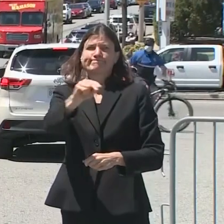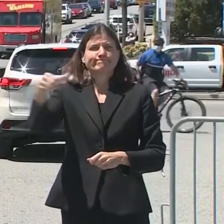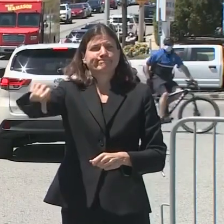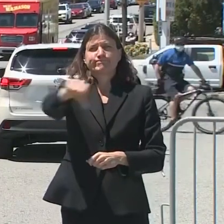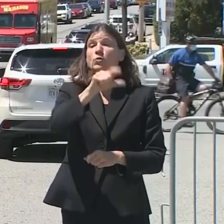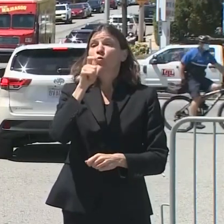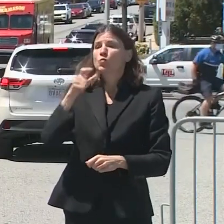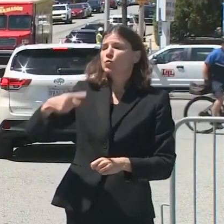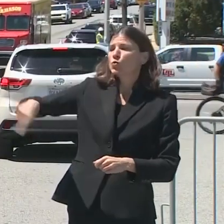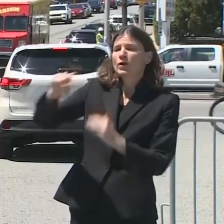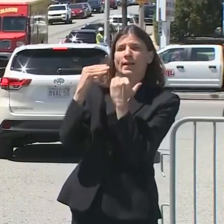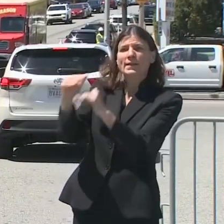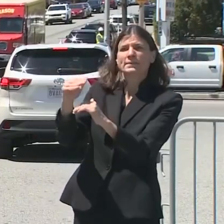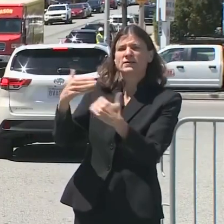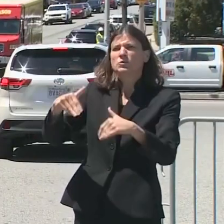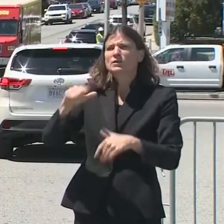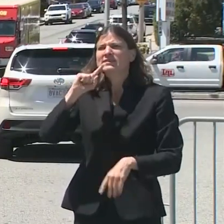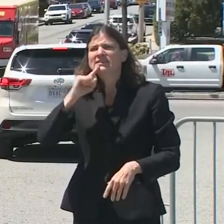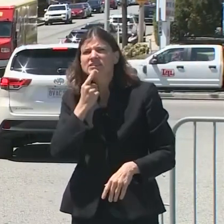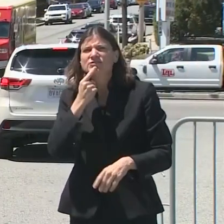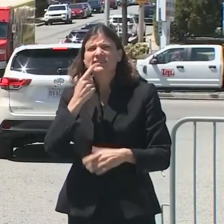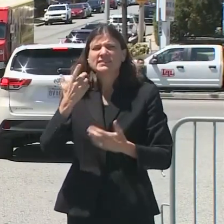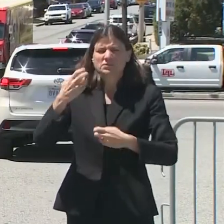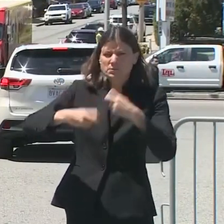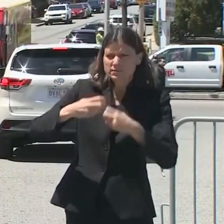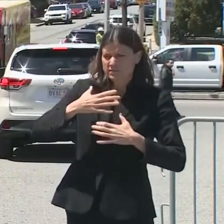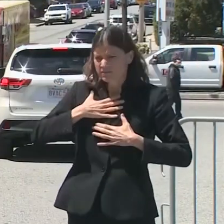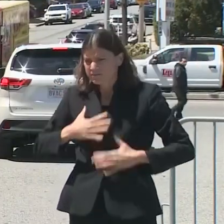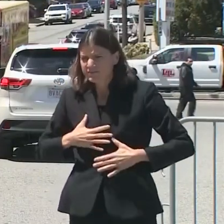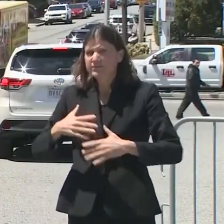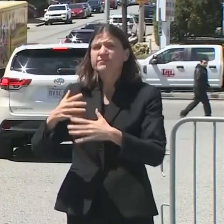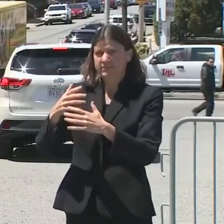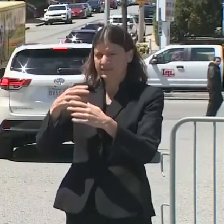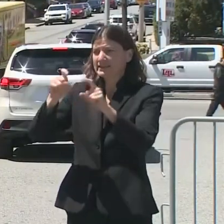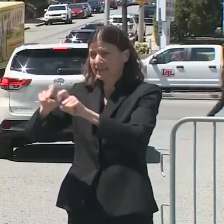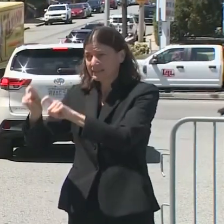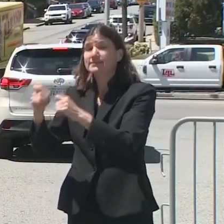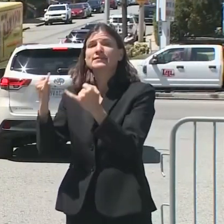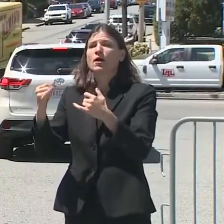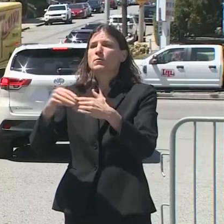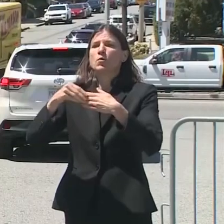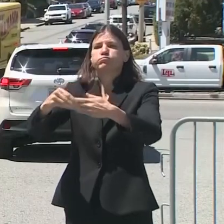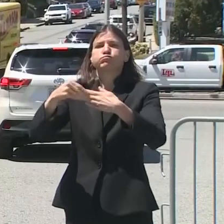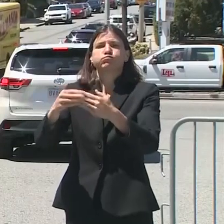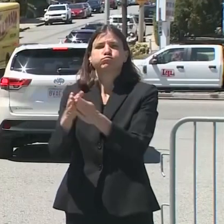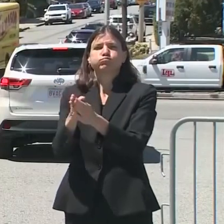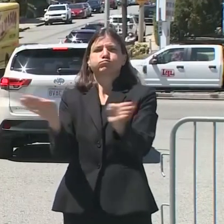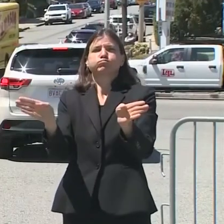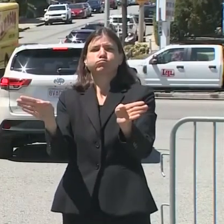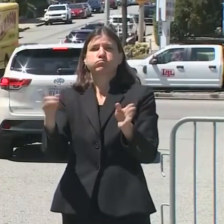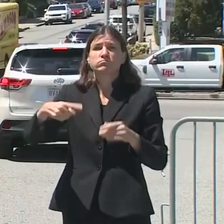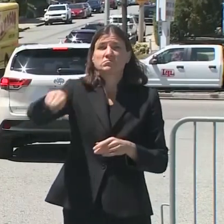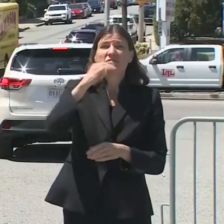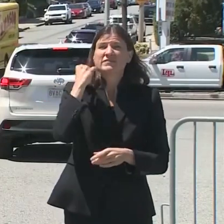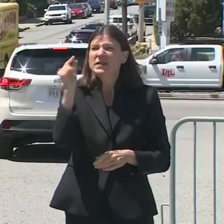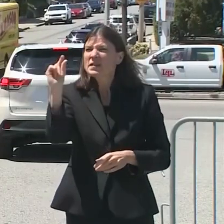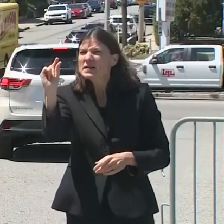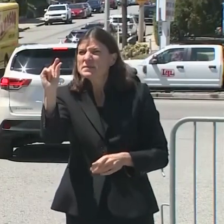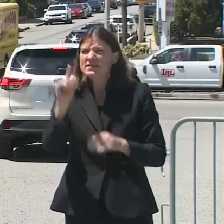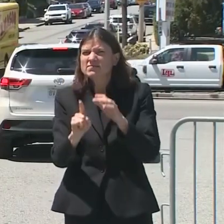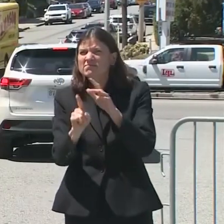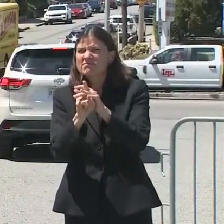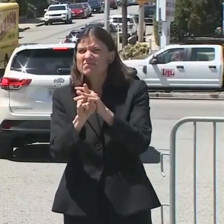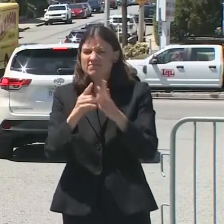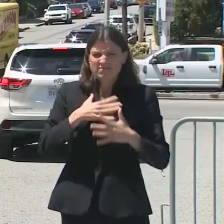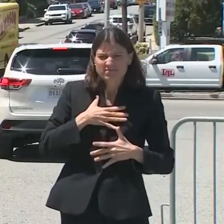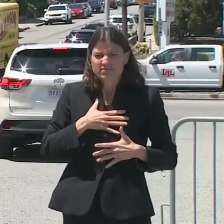limited awareness of where the virus was. Today, with that added capacity and the hard work from partners at labs, hospitals,